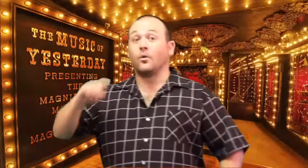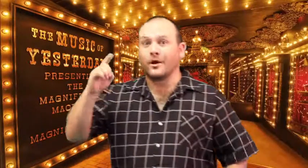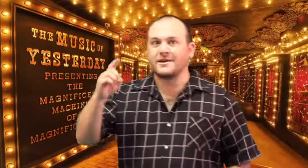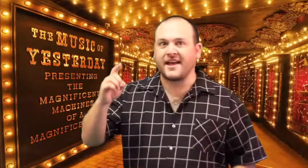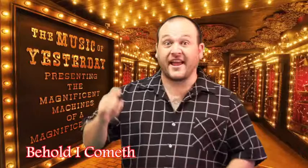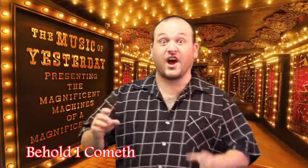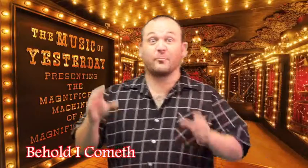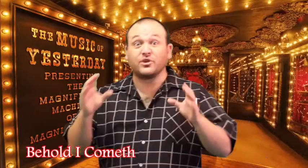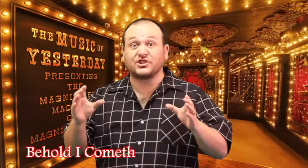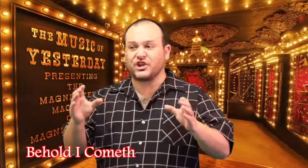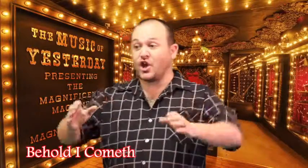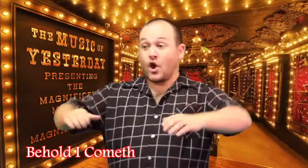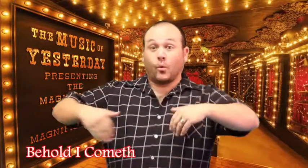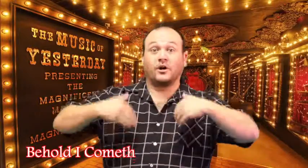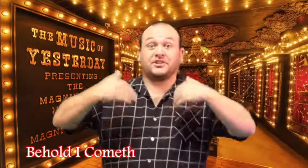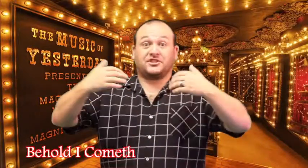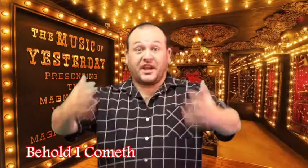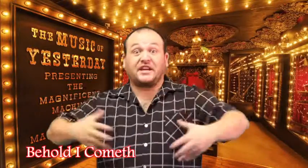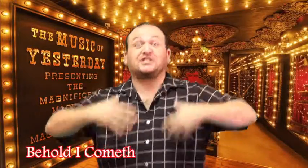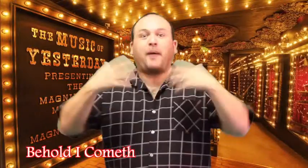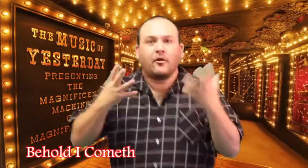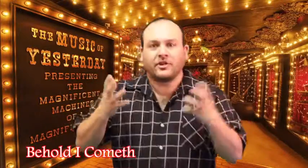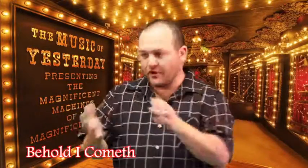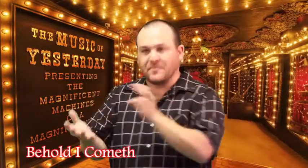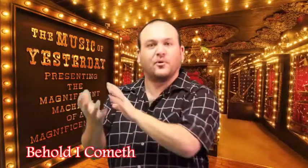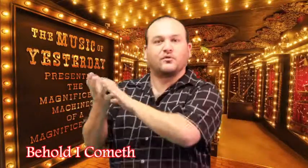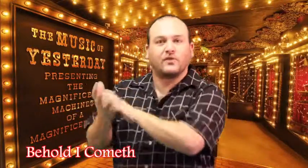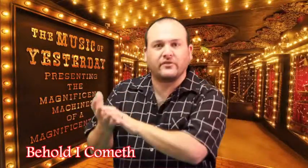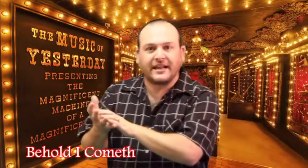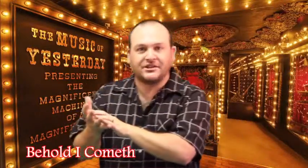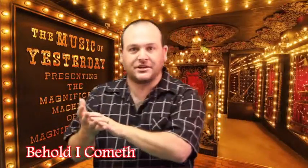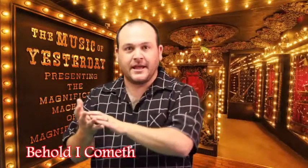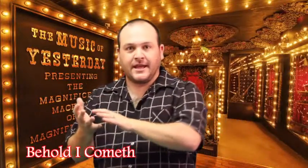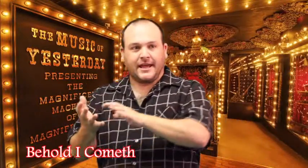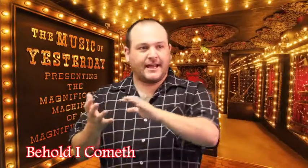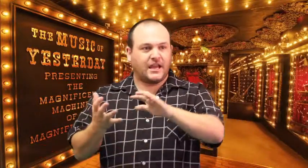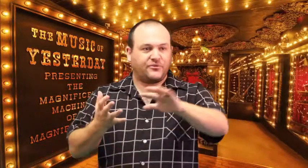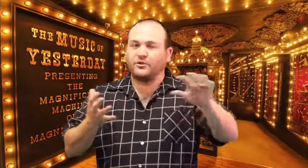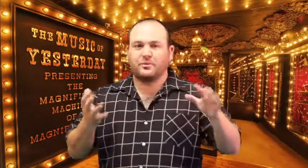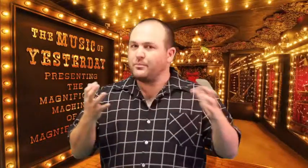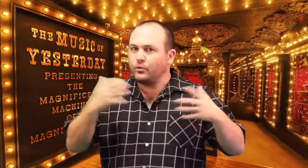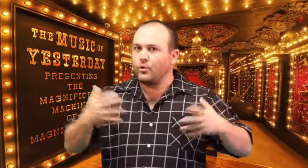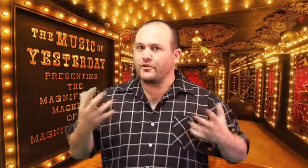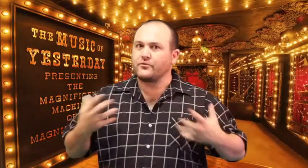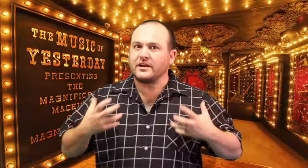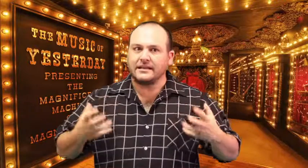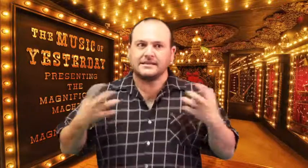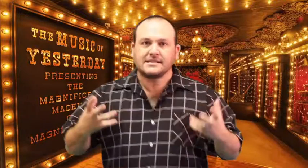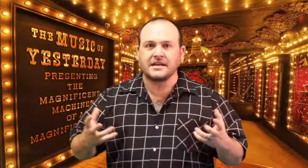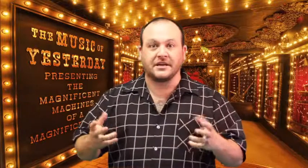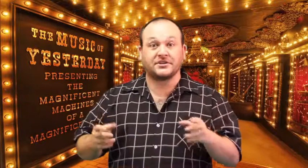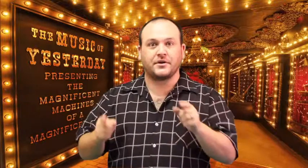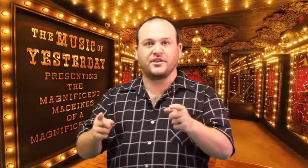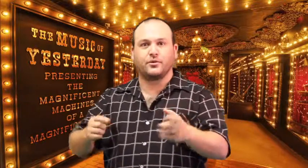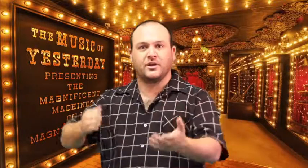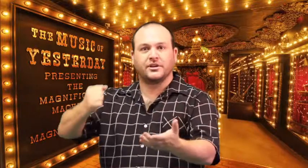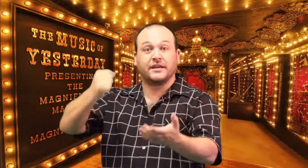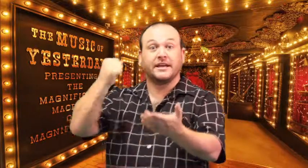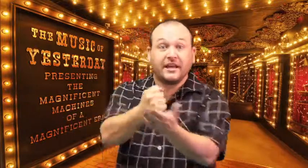One day, a preacher was expounding on the book of Revelation, and he felt people weren't really listening, so he thought he would hit